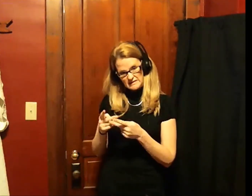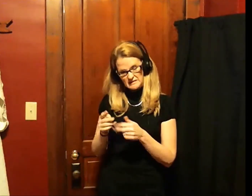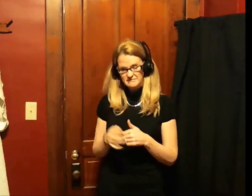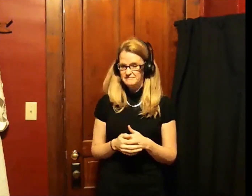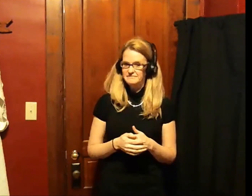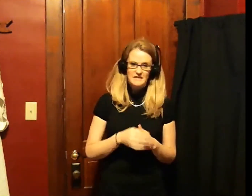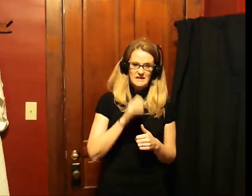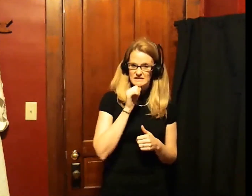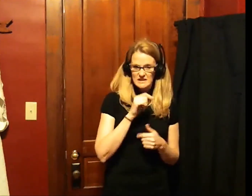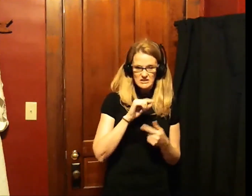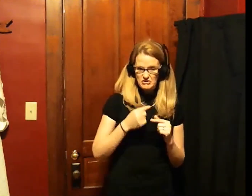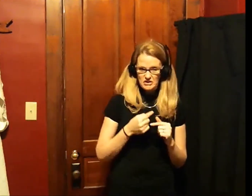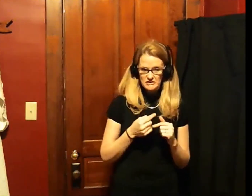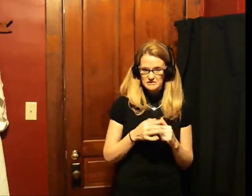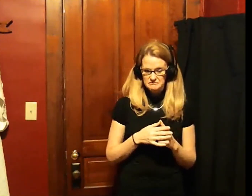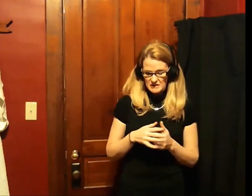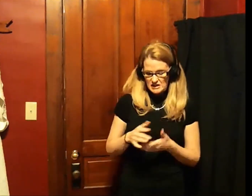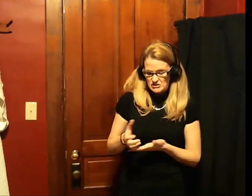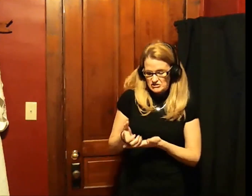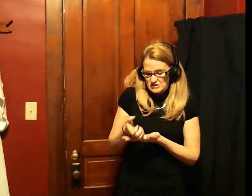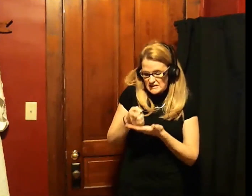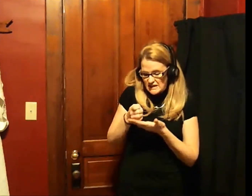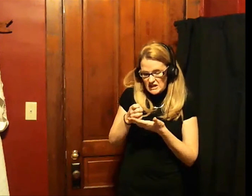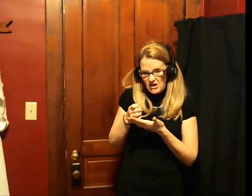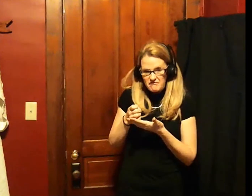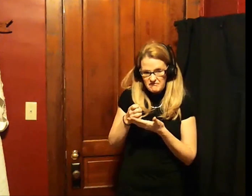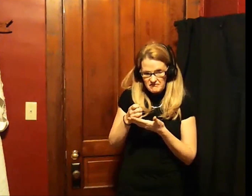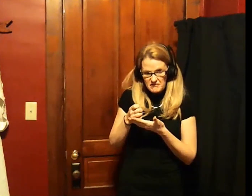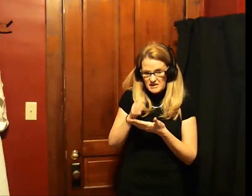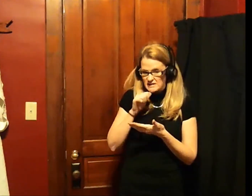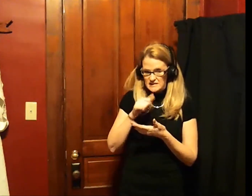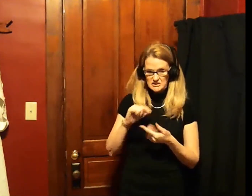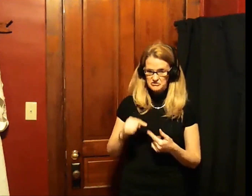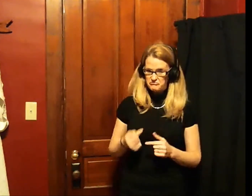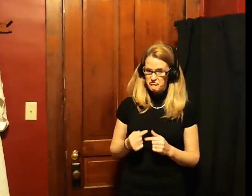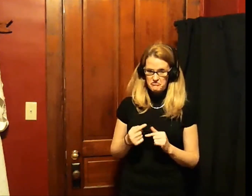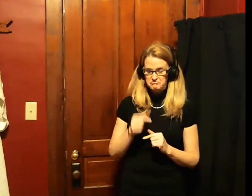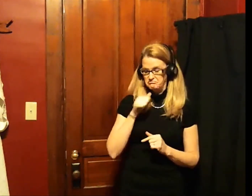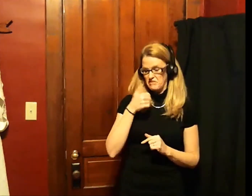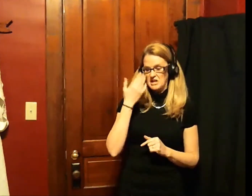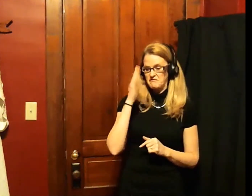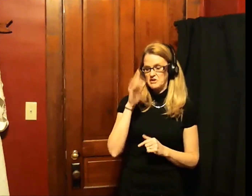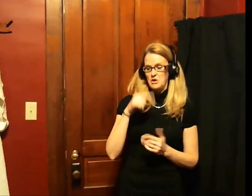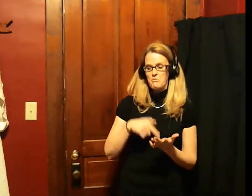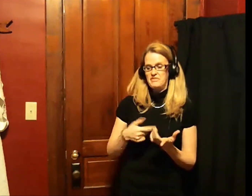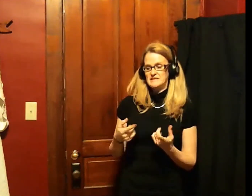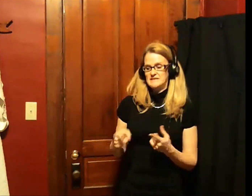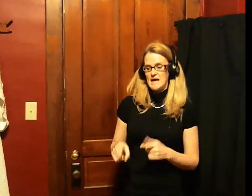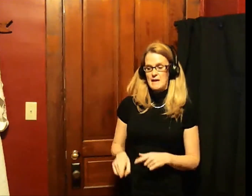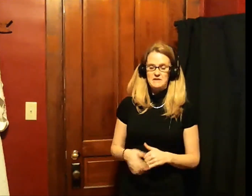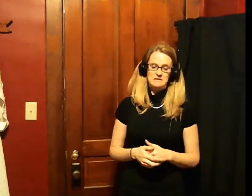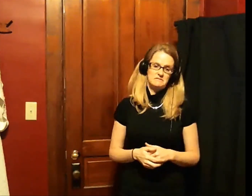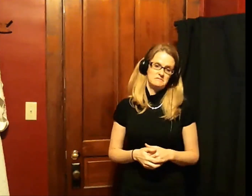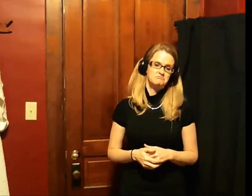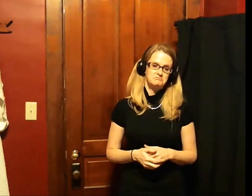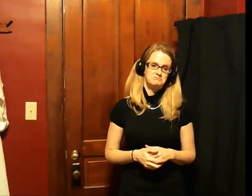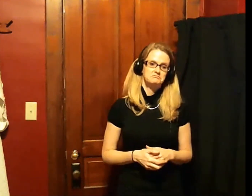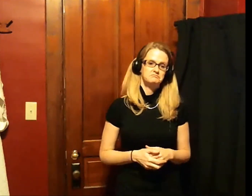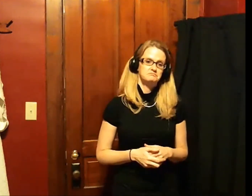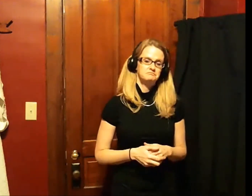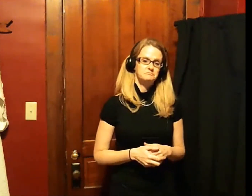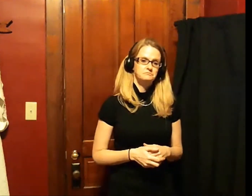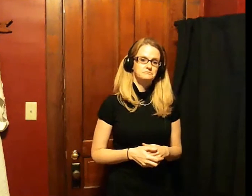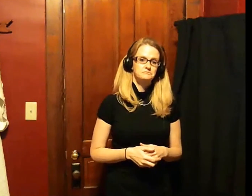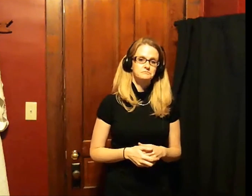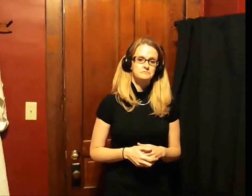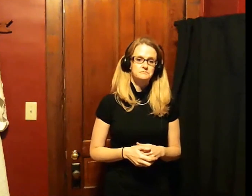and this does not cause any problems or distress. It's just a tiny piece of tissue. A person isn't even aware that this